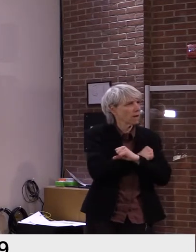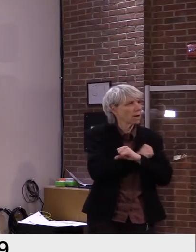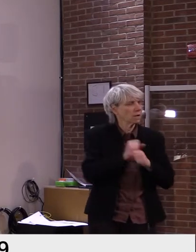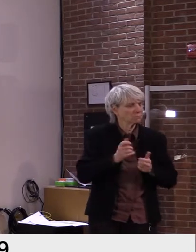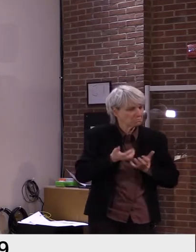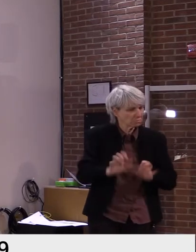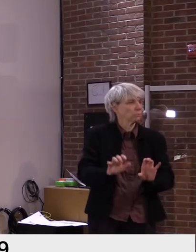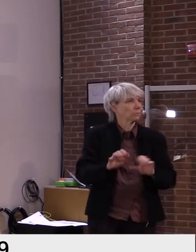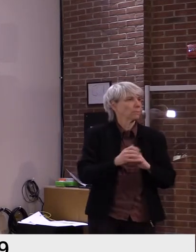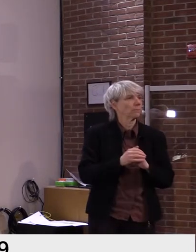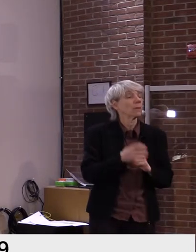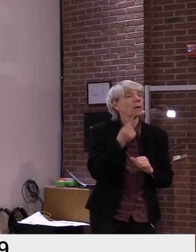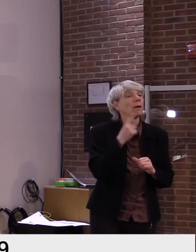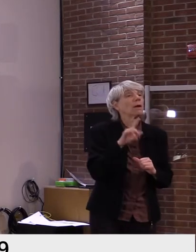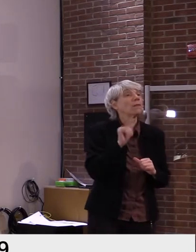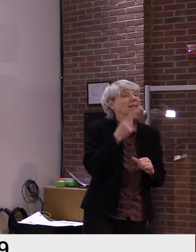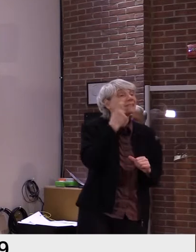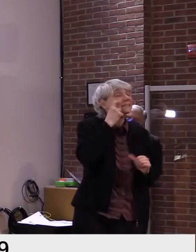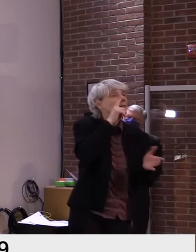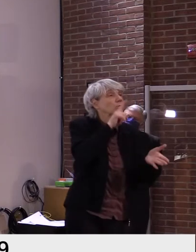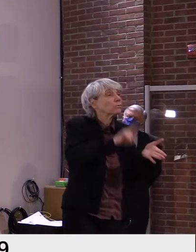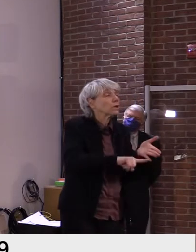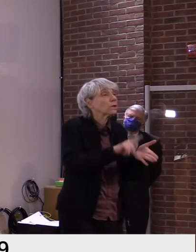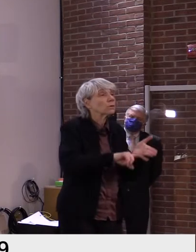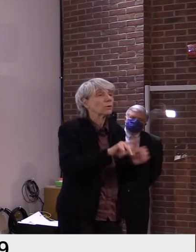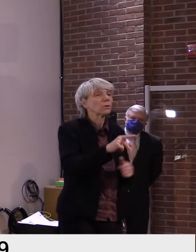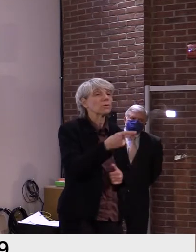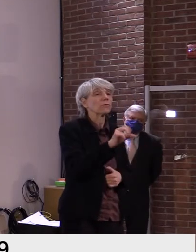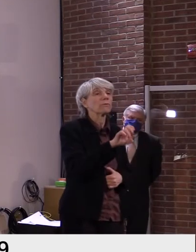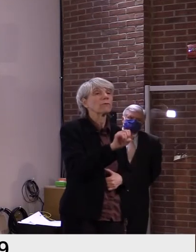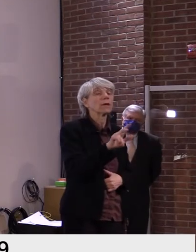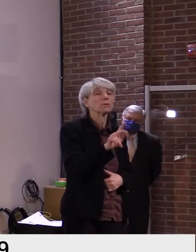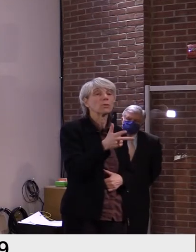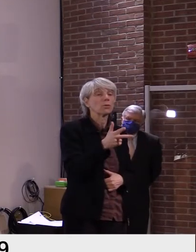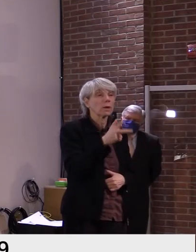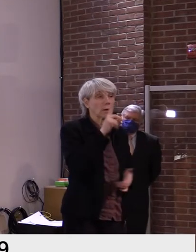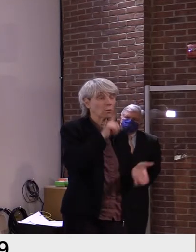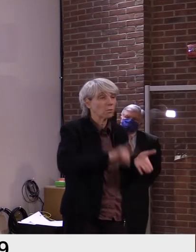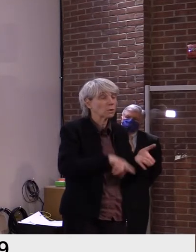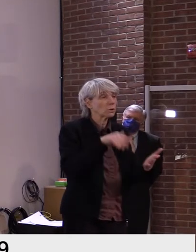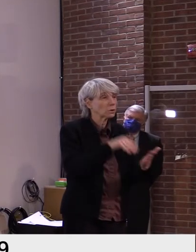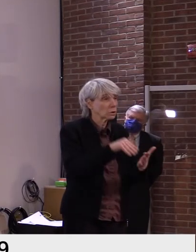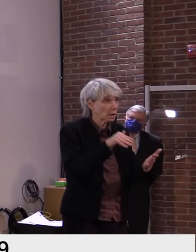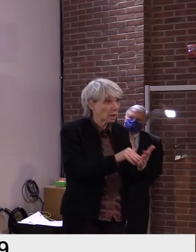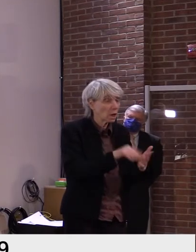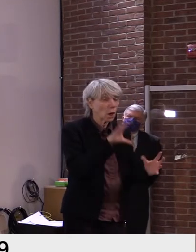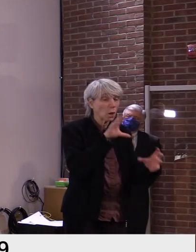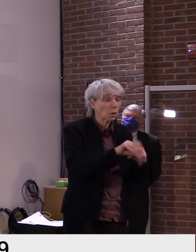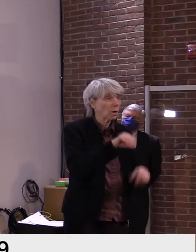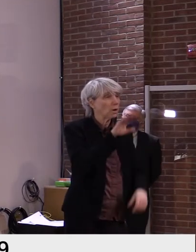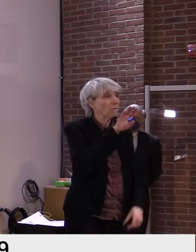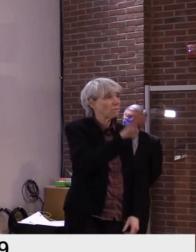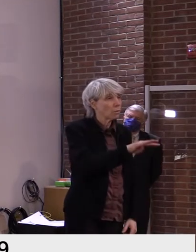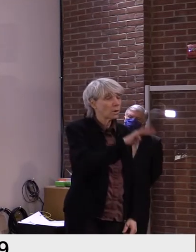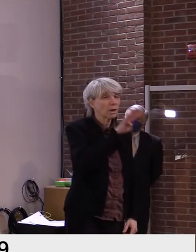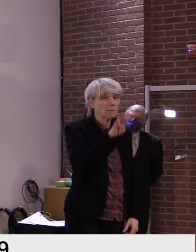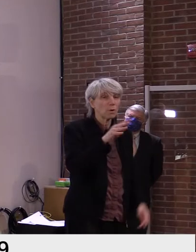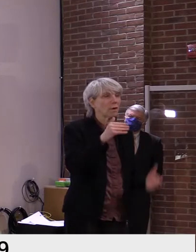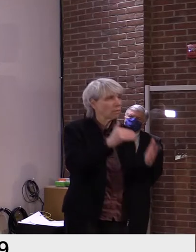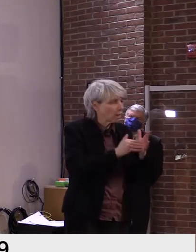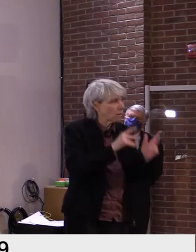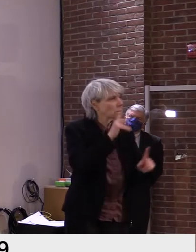3 study that allowed this vaccine to achieve emergency use authorization enrolled 44,000